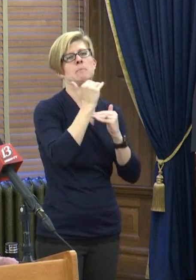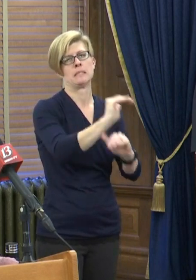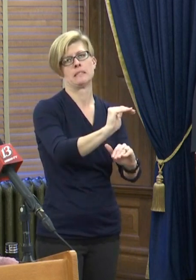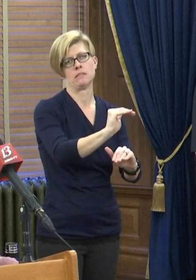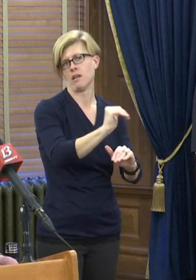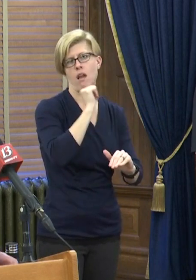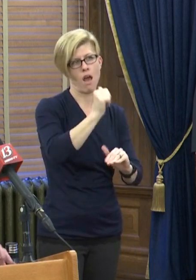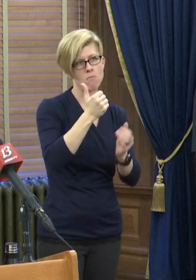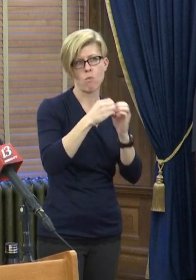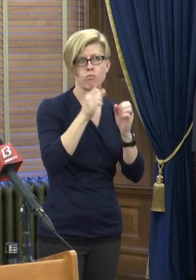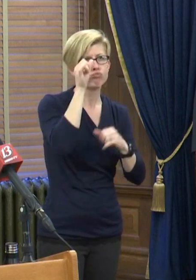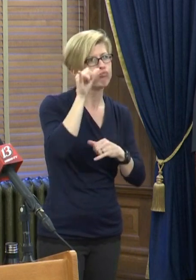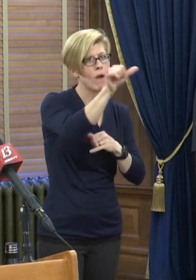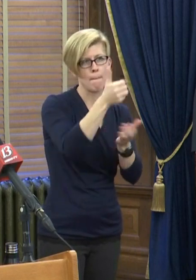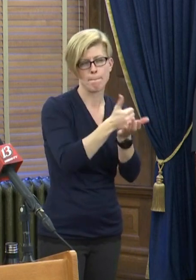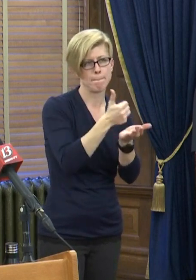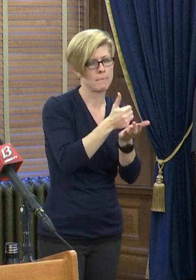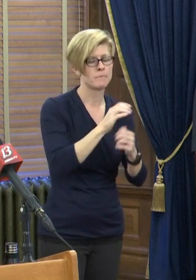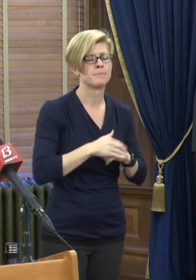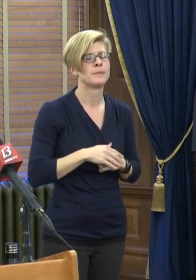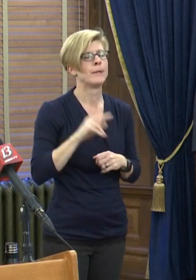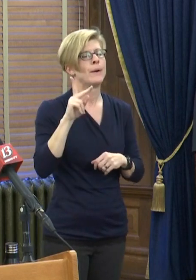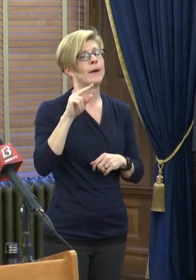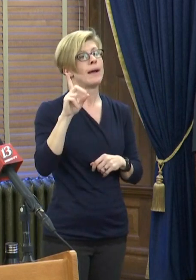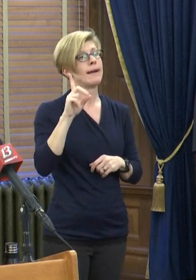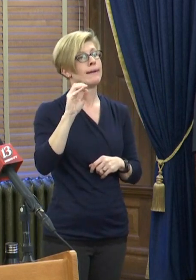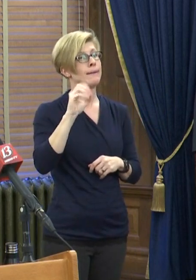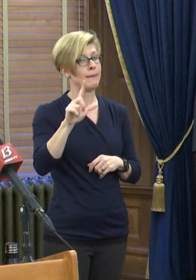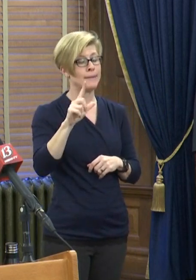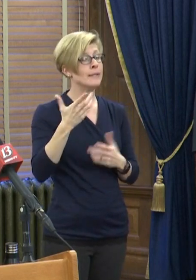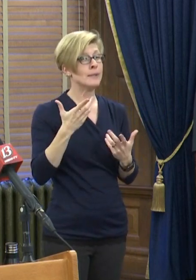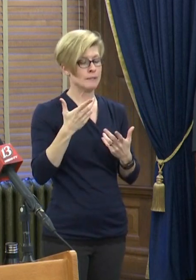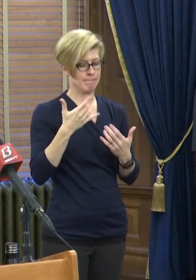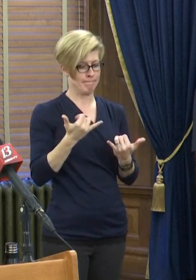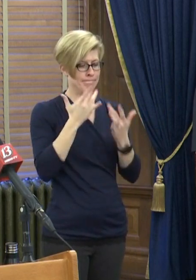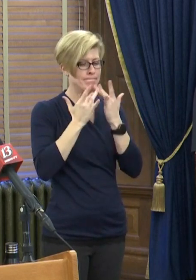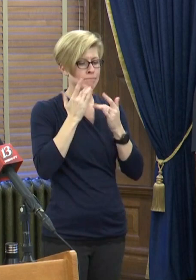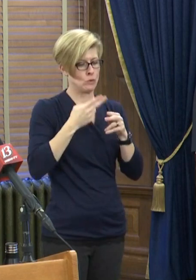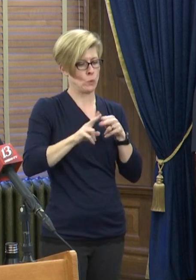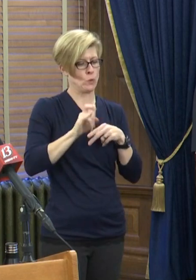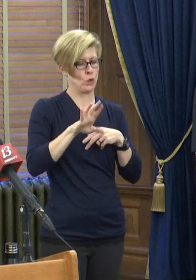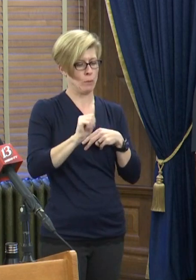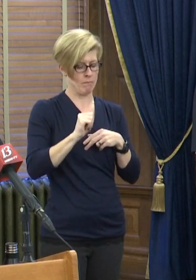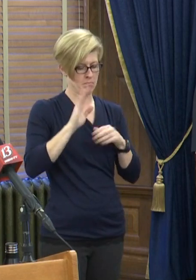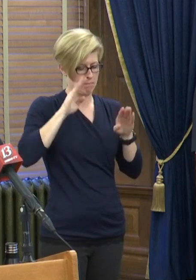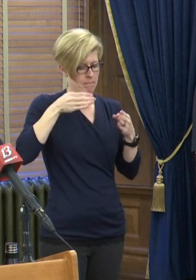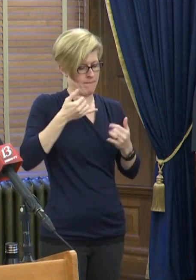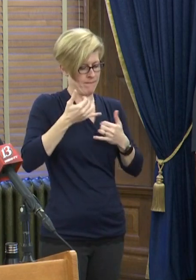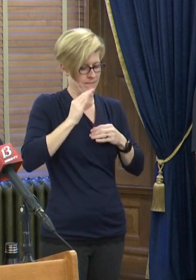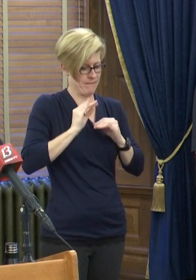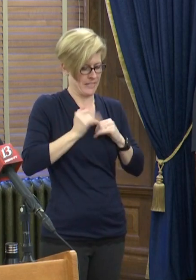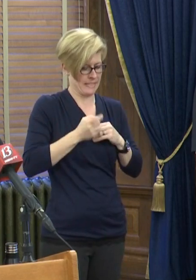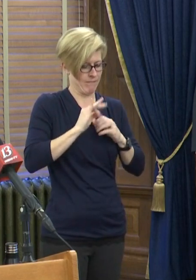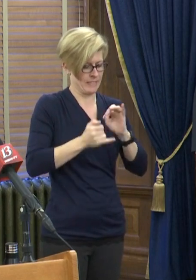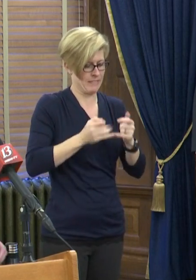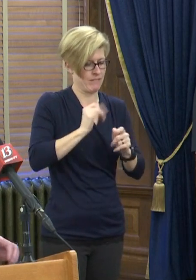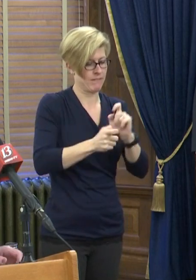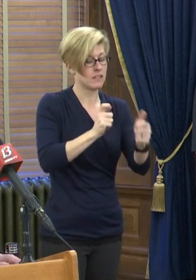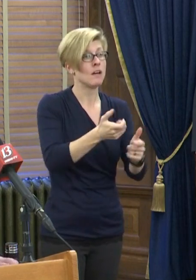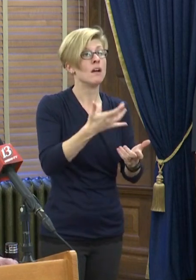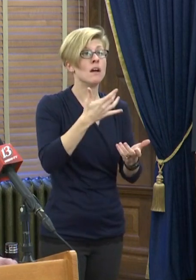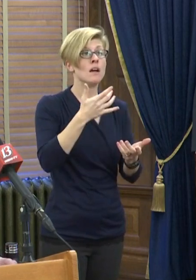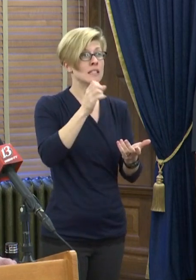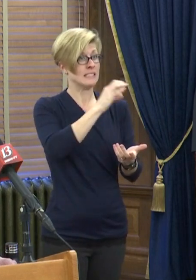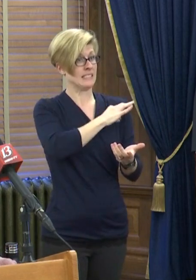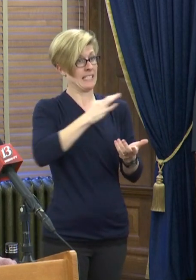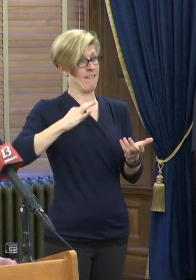Despite these barriers, KDOL has gone after and acted on the short-term fixes that are achievable. KDOL staff has ramped up the